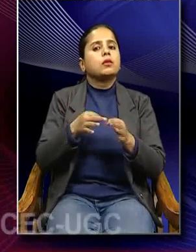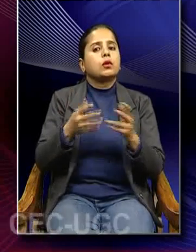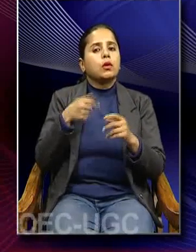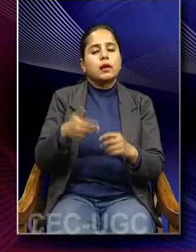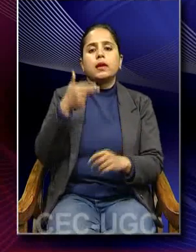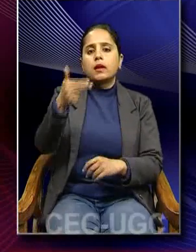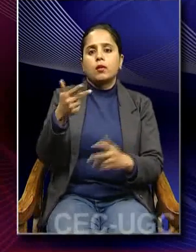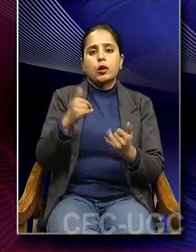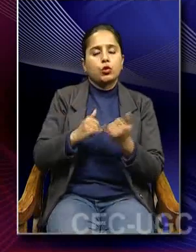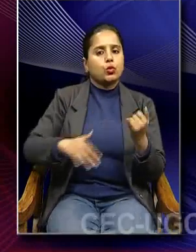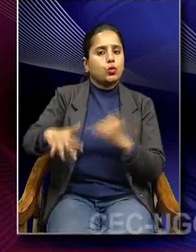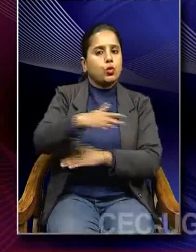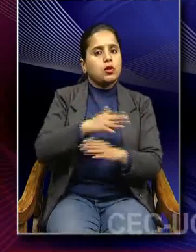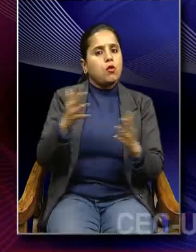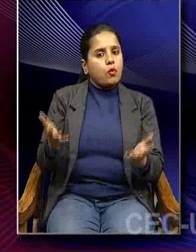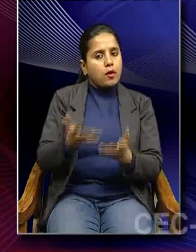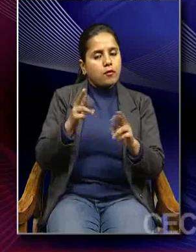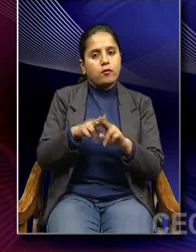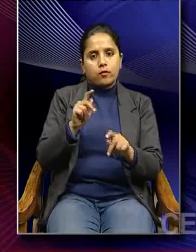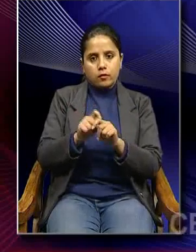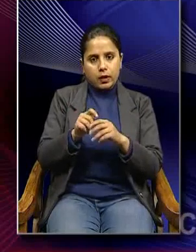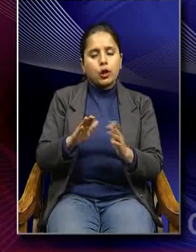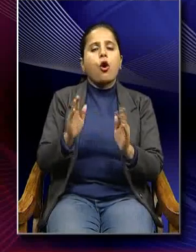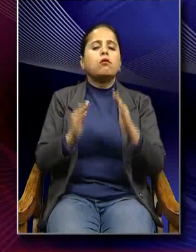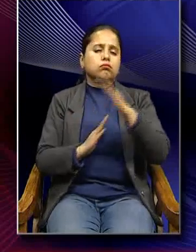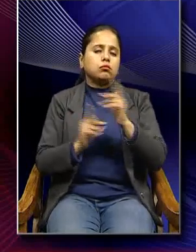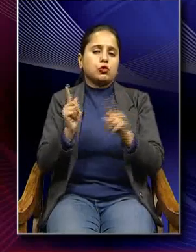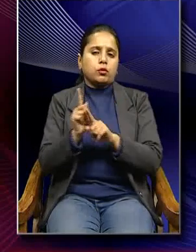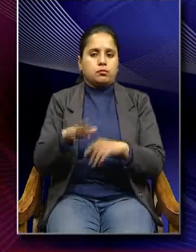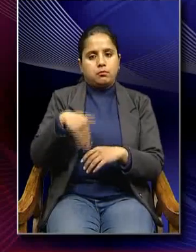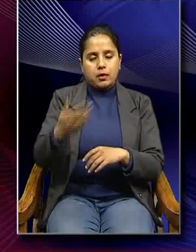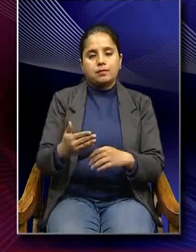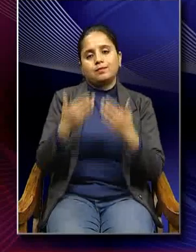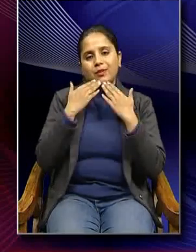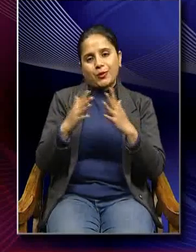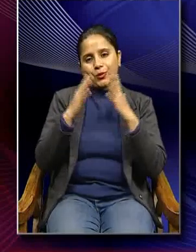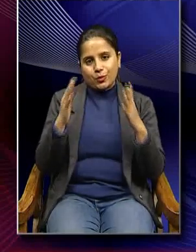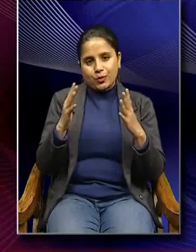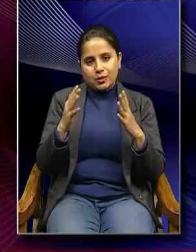is called as social welfare function after a short break. Thank you so much.